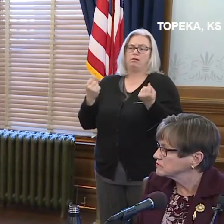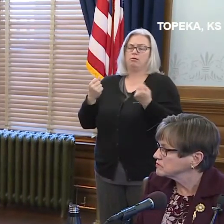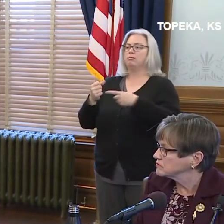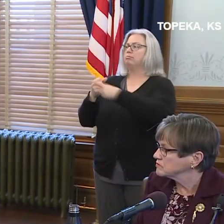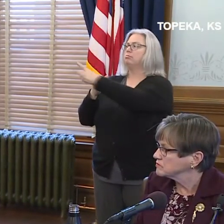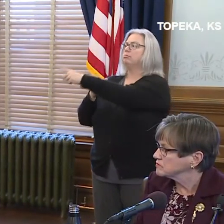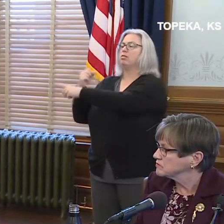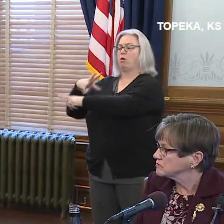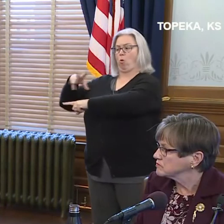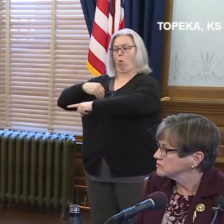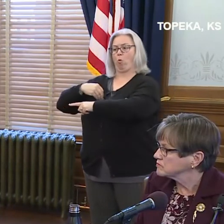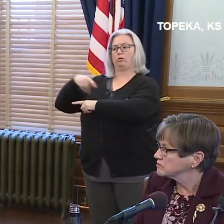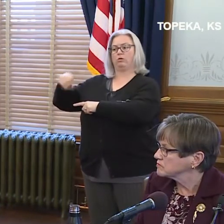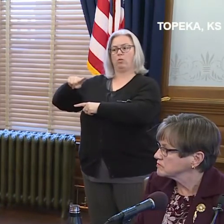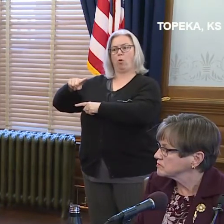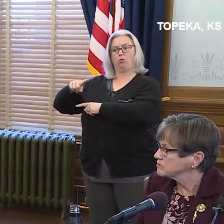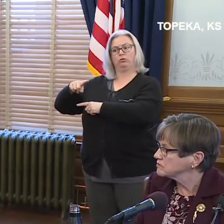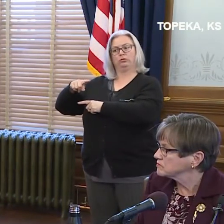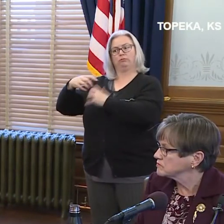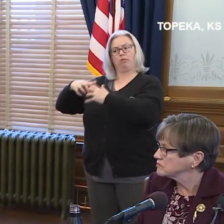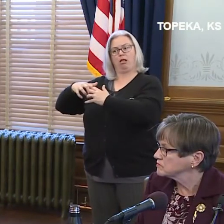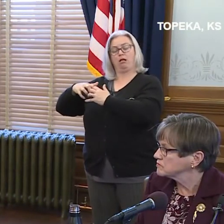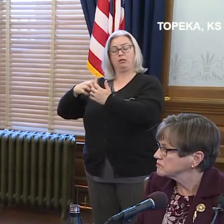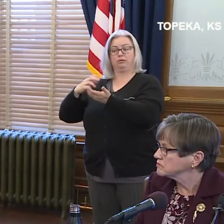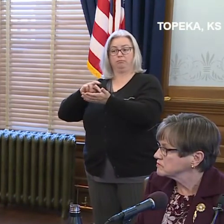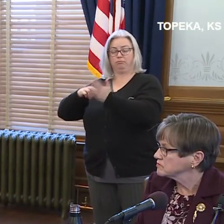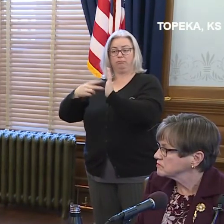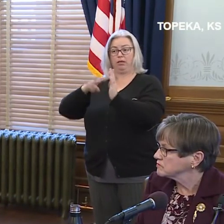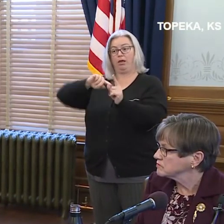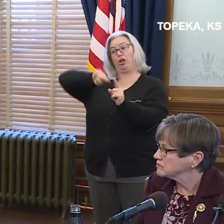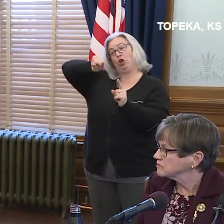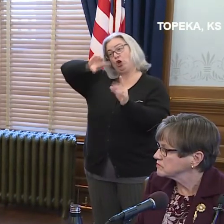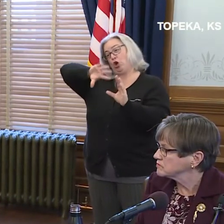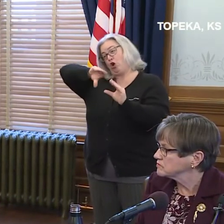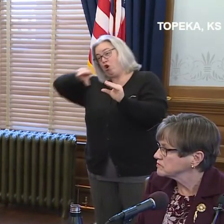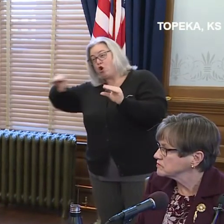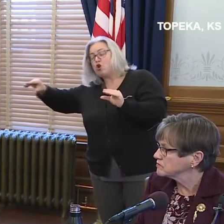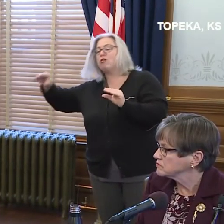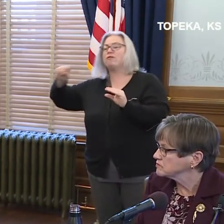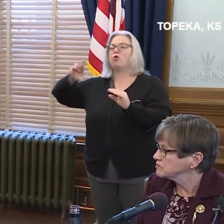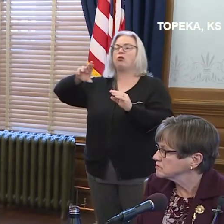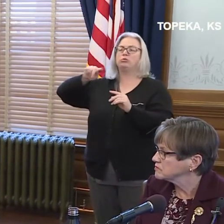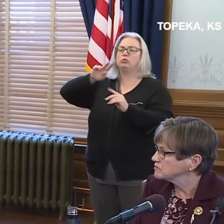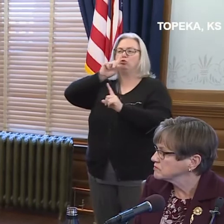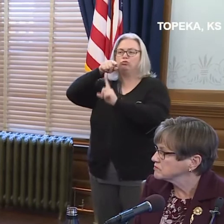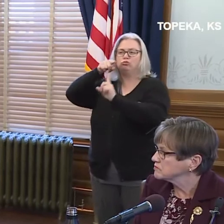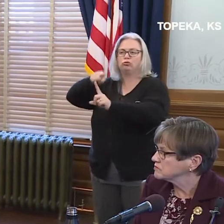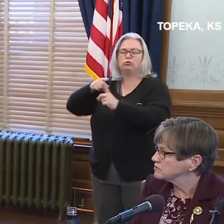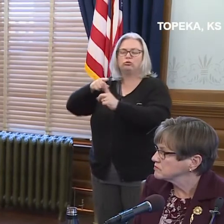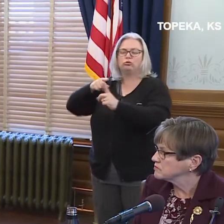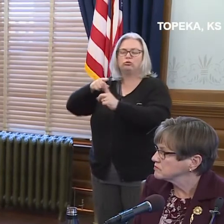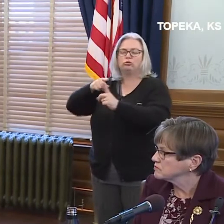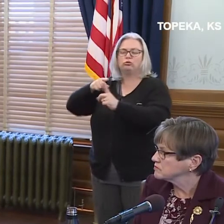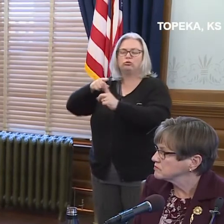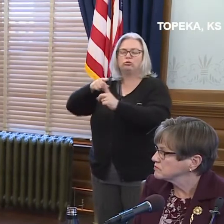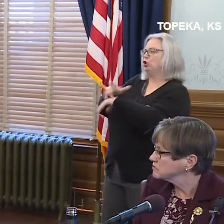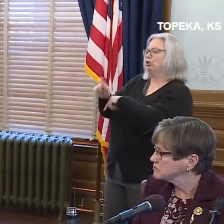of those plants, are they bending the curve, or is it not known, or just too tardy to do that? I think it's just too early to